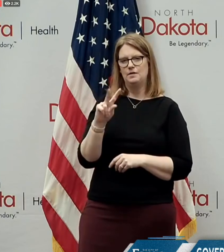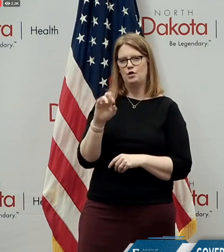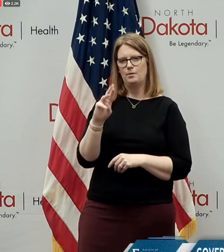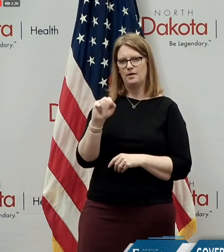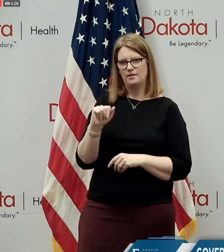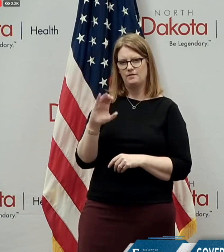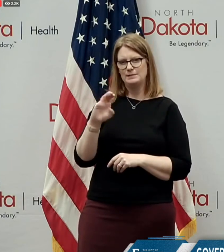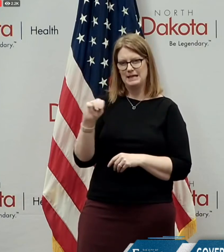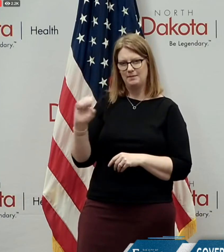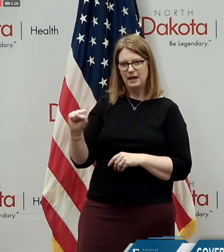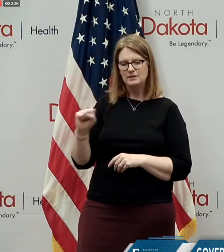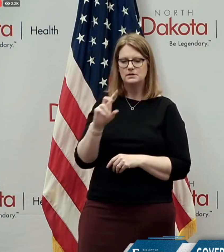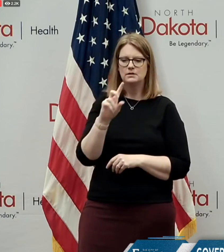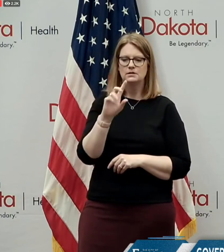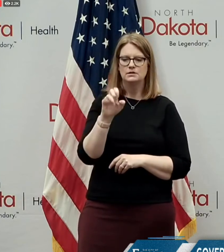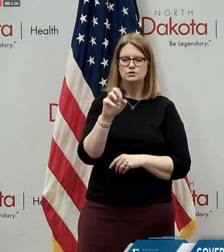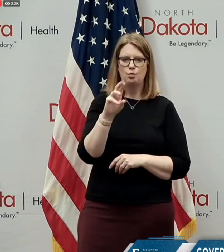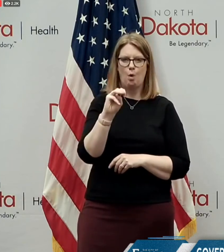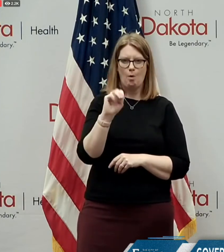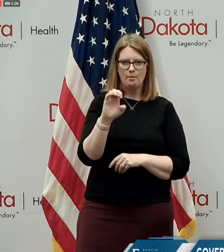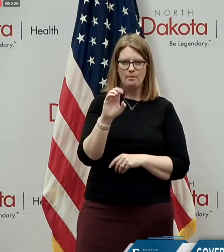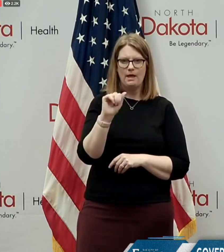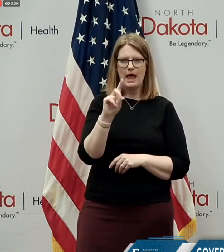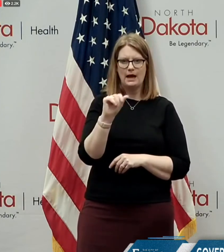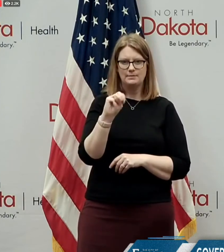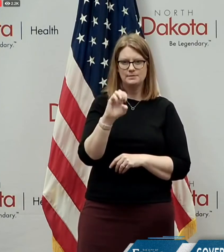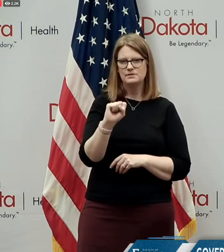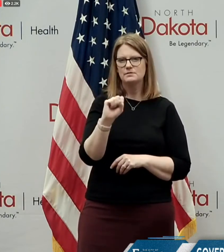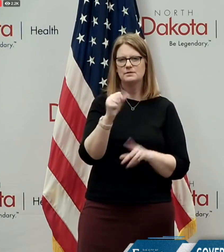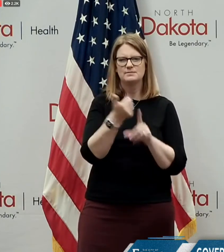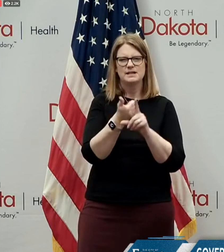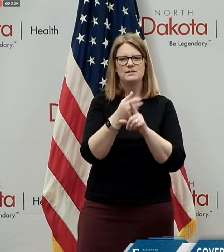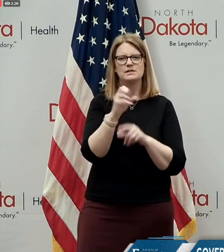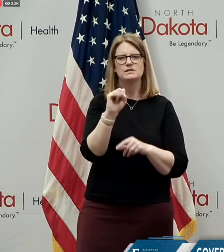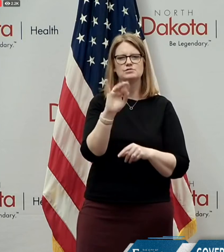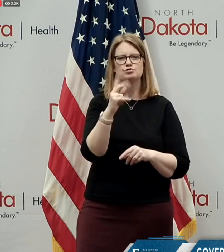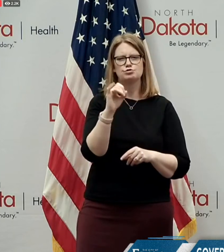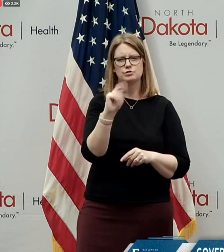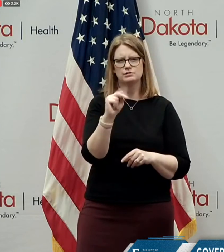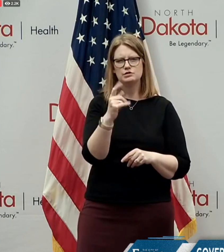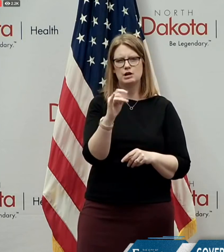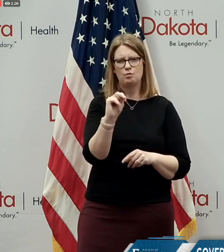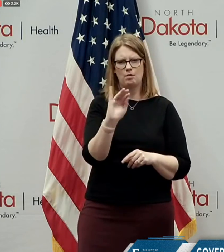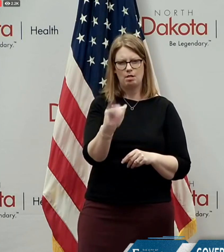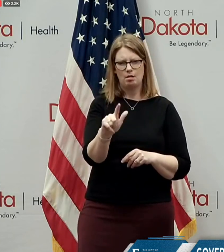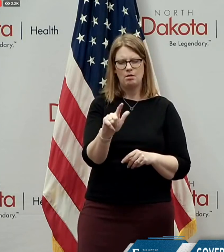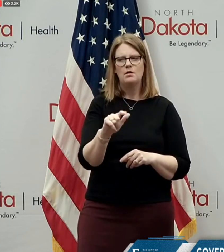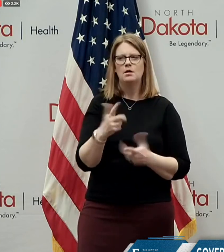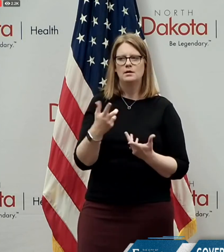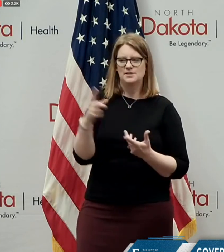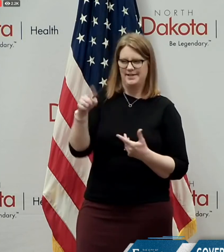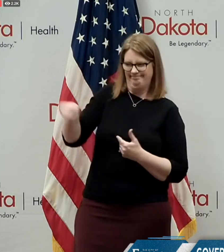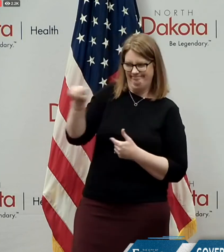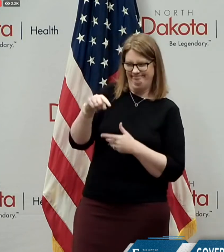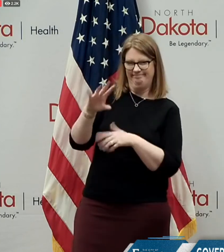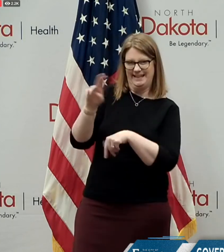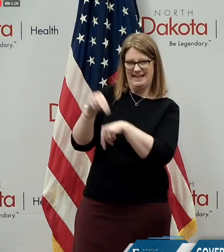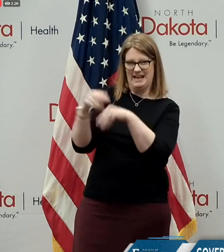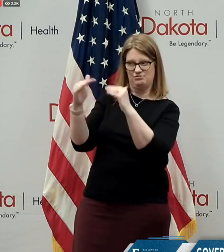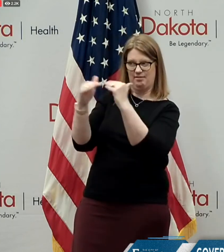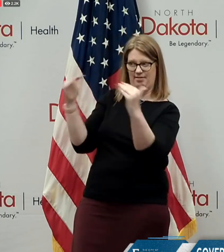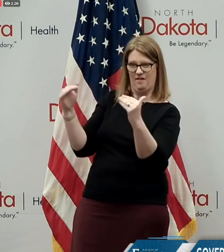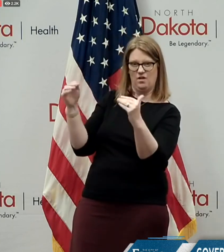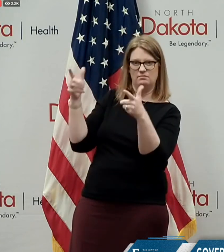CMS, Jerome Adams, who's the Surgeon General, and others. And obviously today, when in a national level with